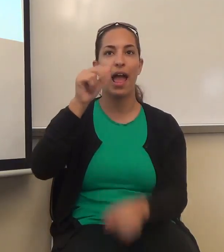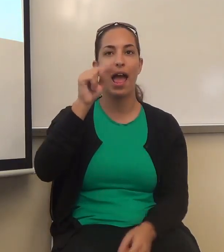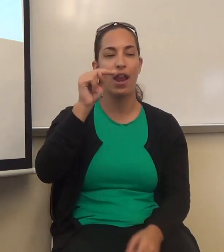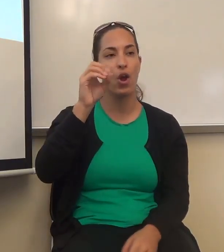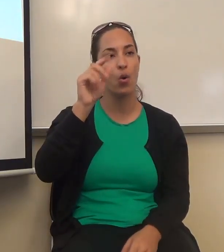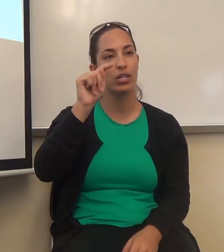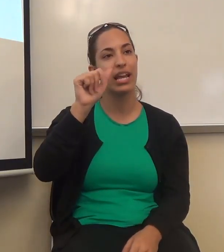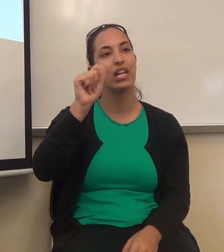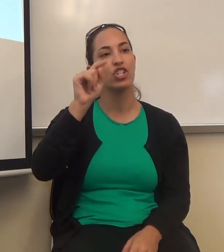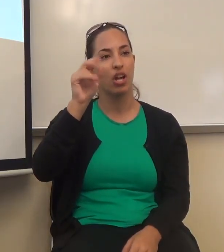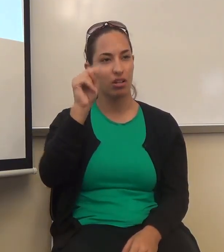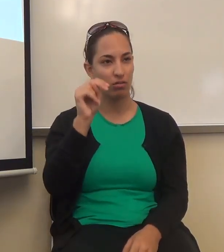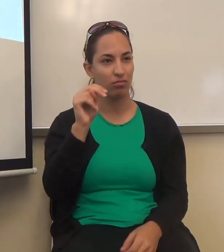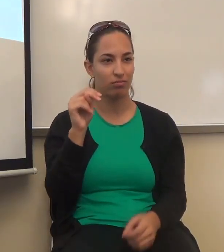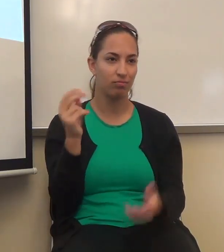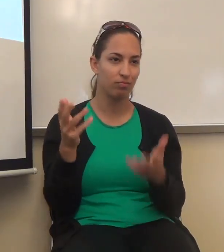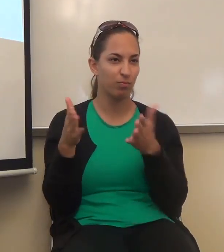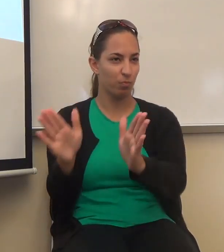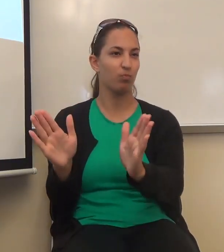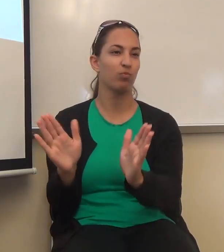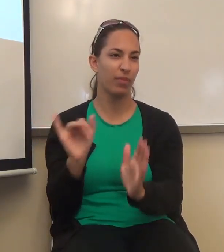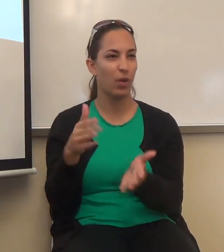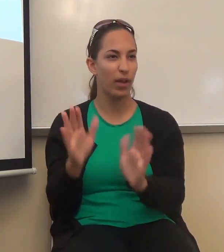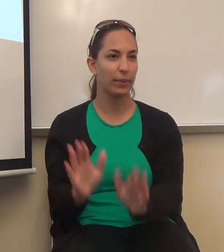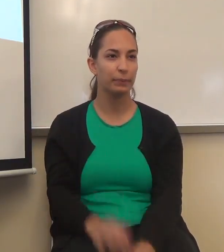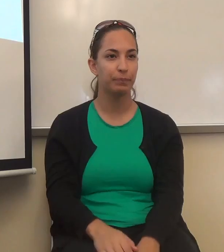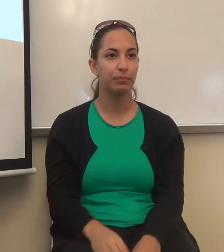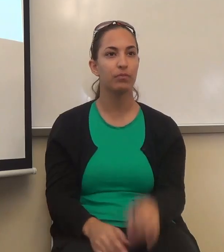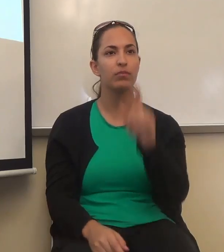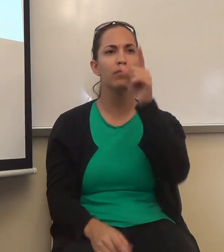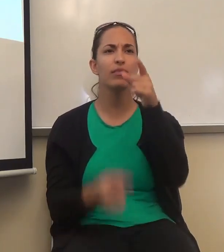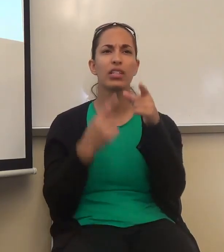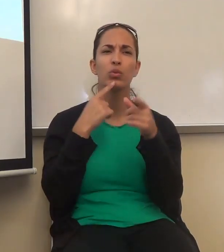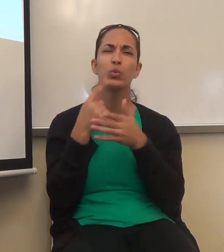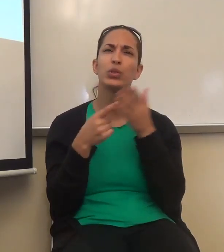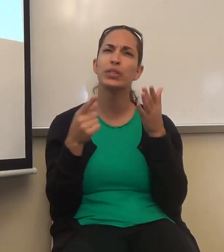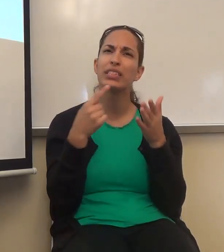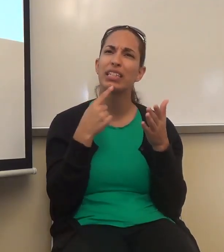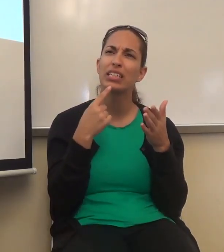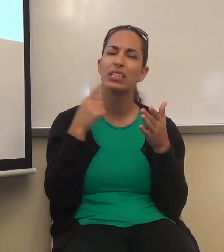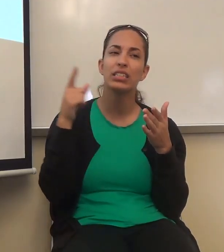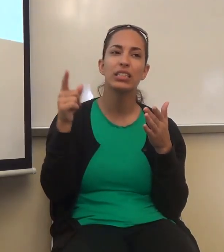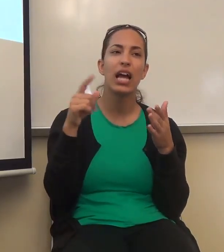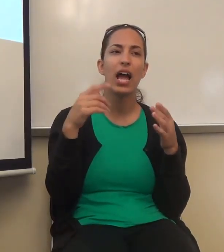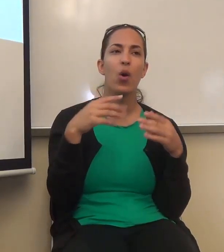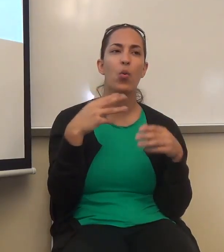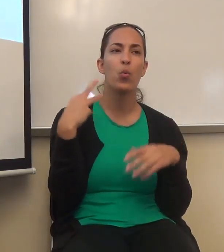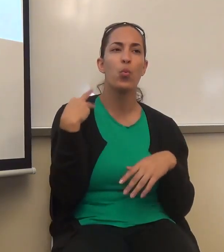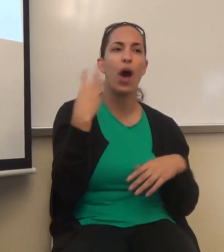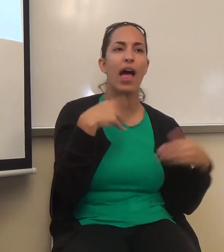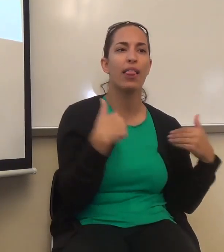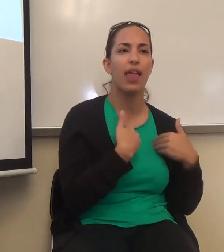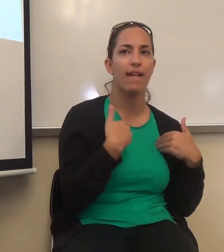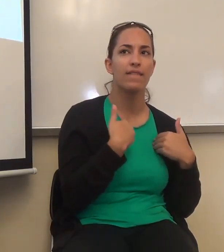What you're saying, where it says wildlife being, Wildlife being killed. why, that could be